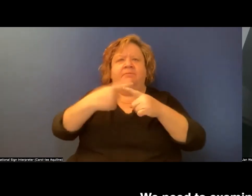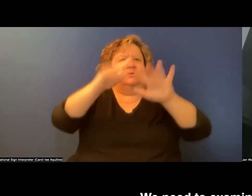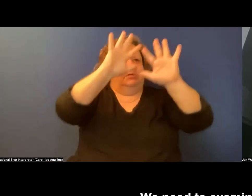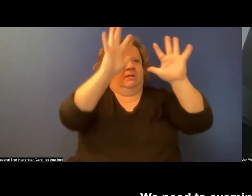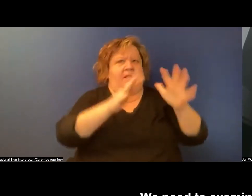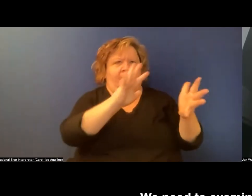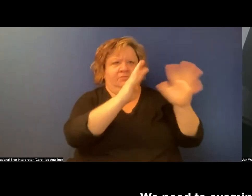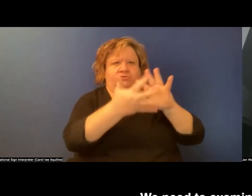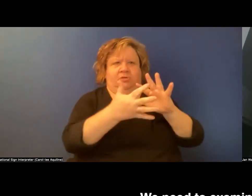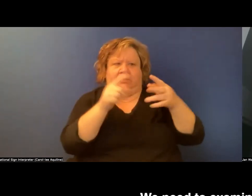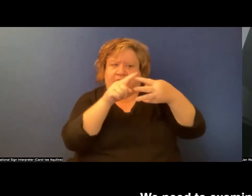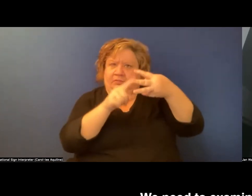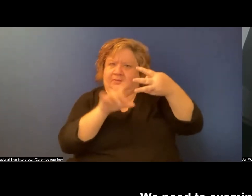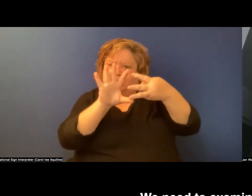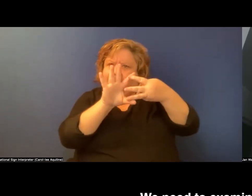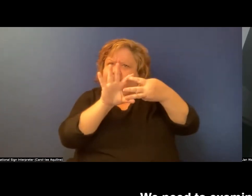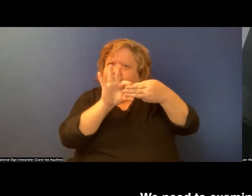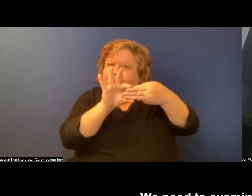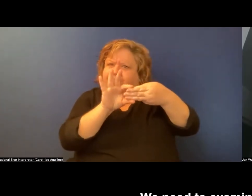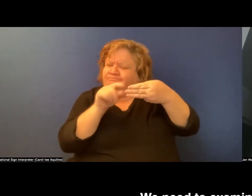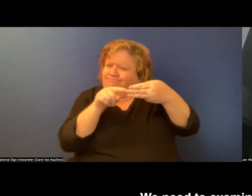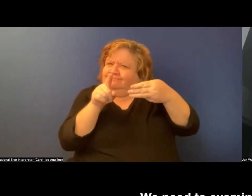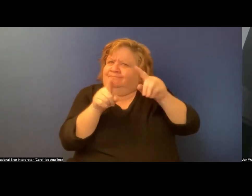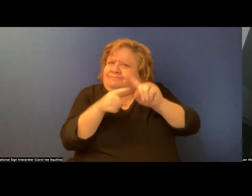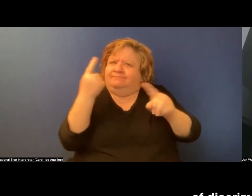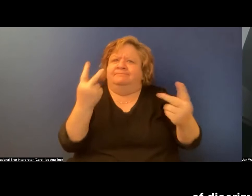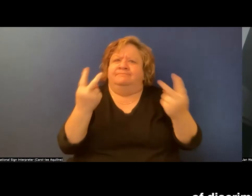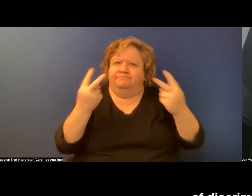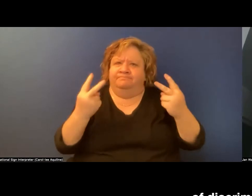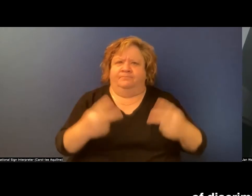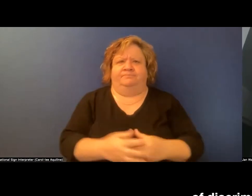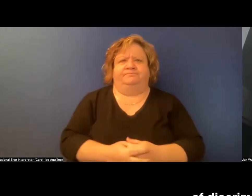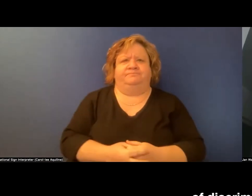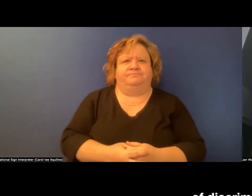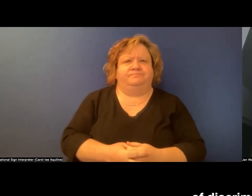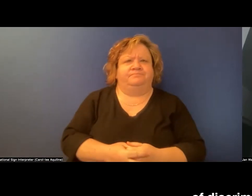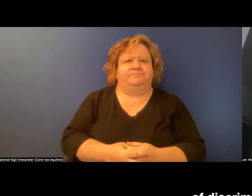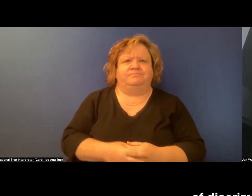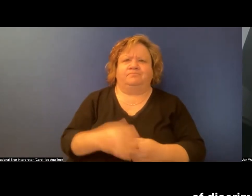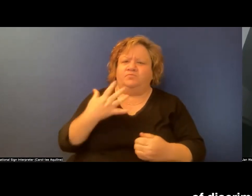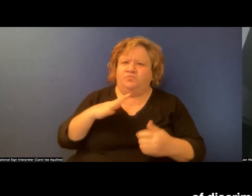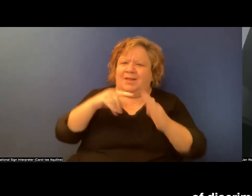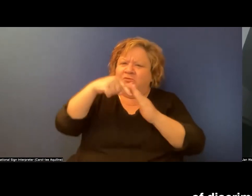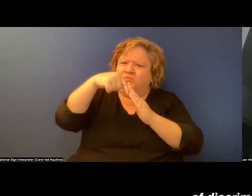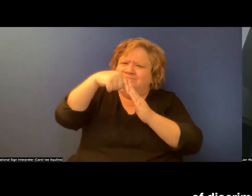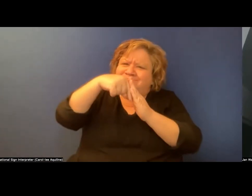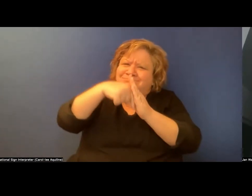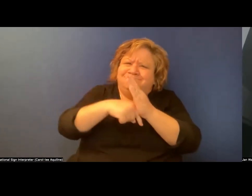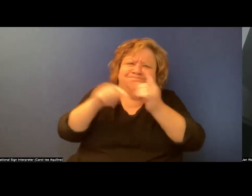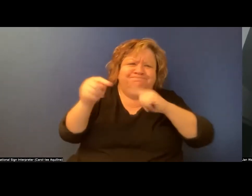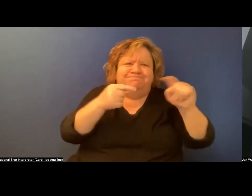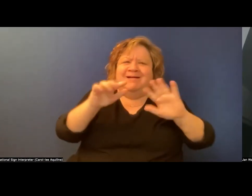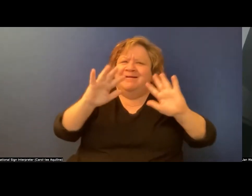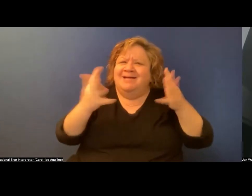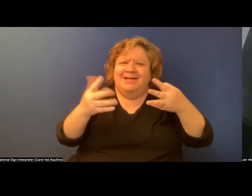examine more in detail the multiple and intersection forms of discrimination faced by women and girls with disabilities